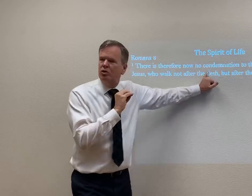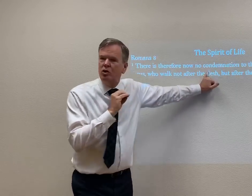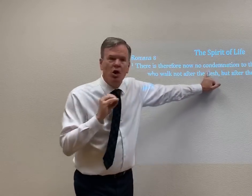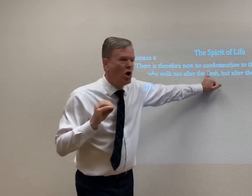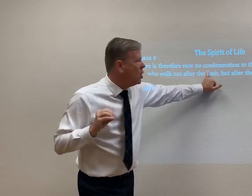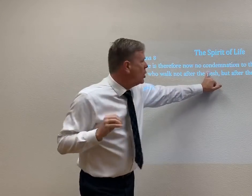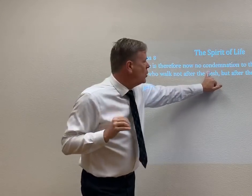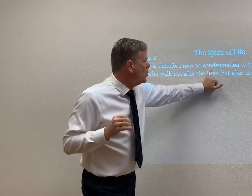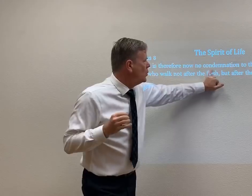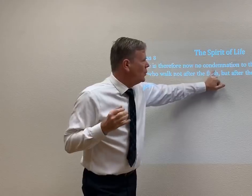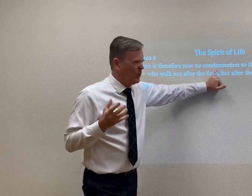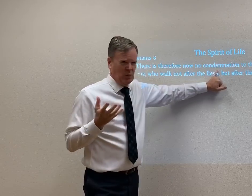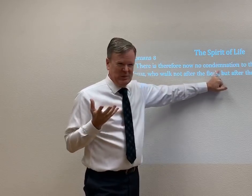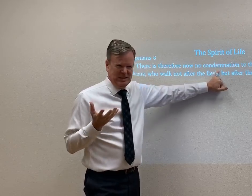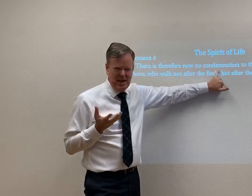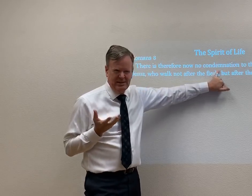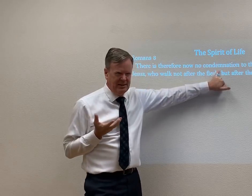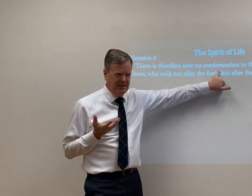no condemnation.